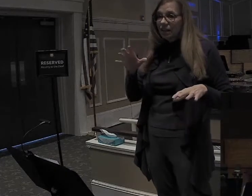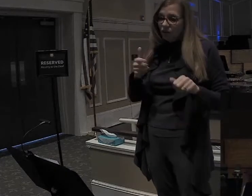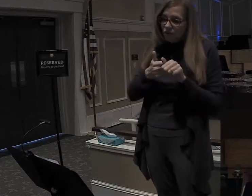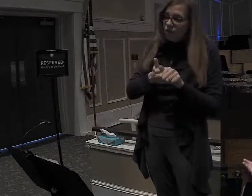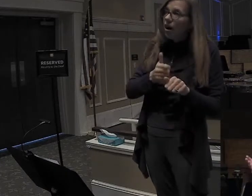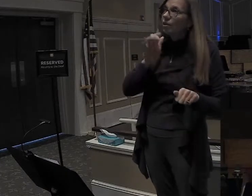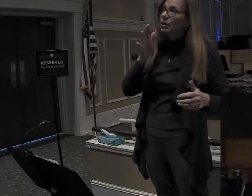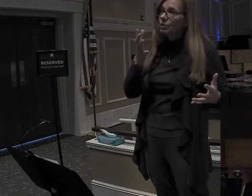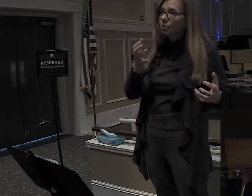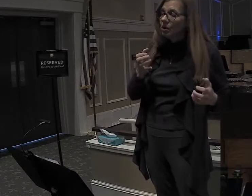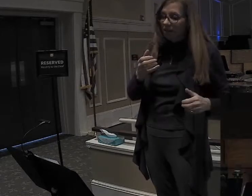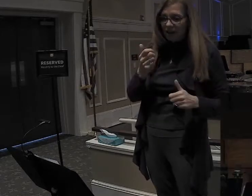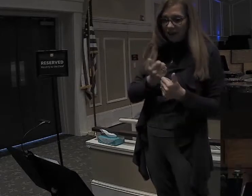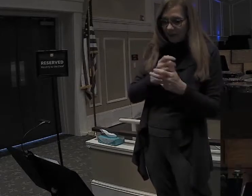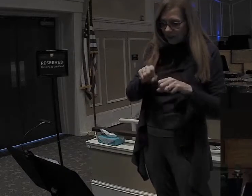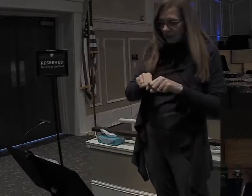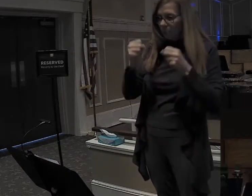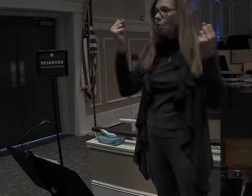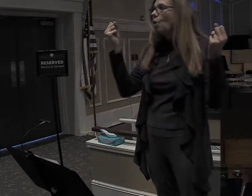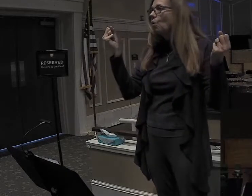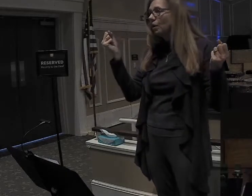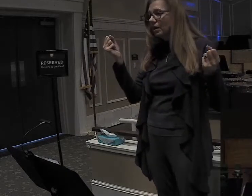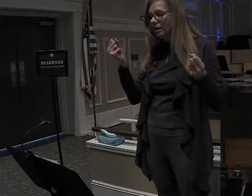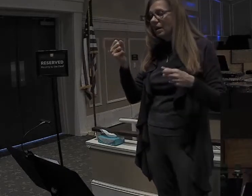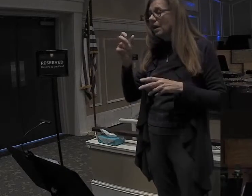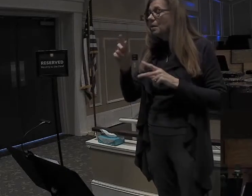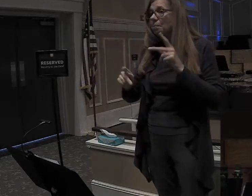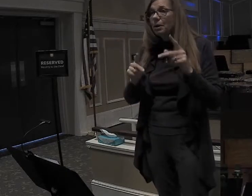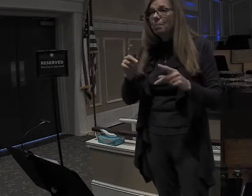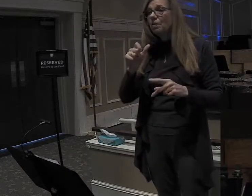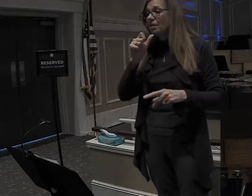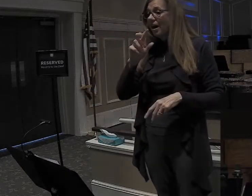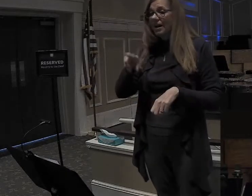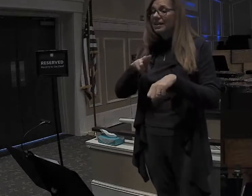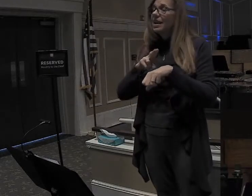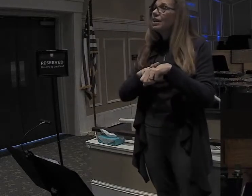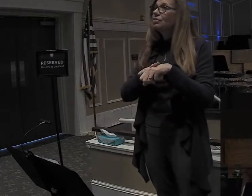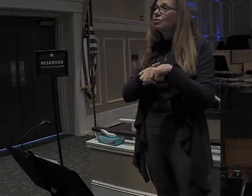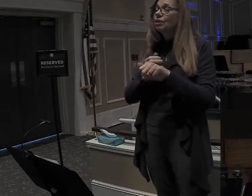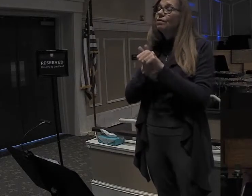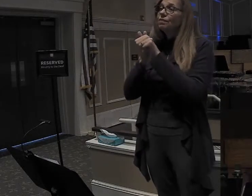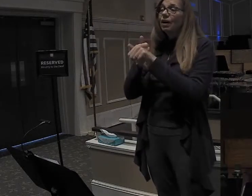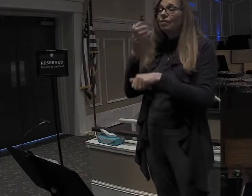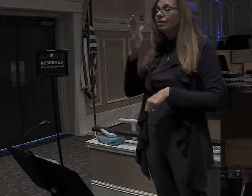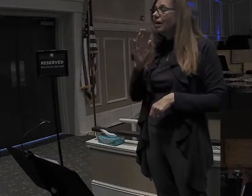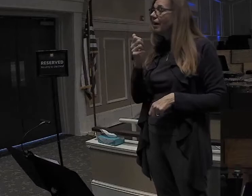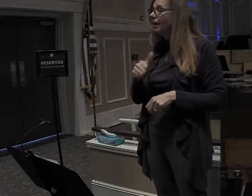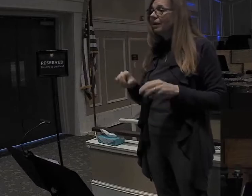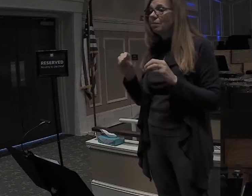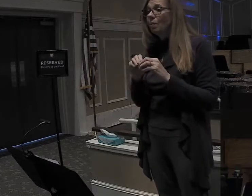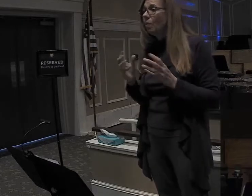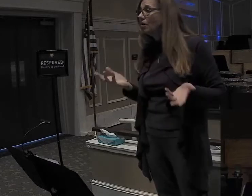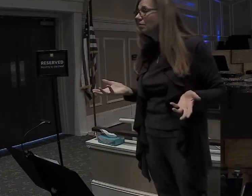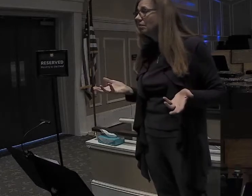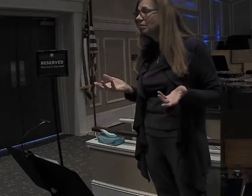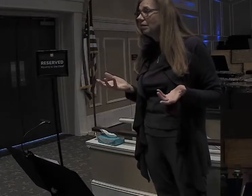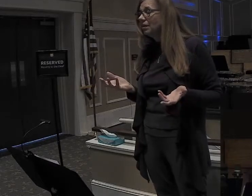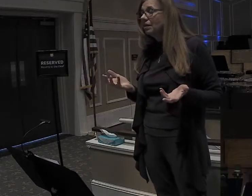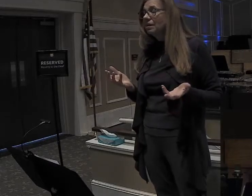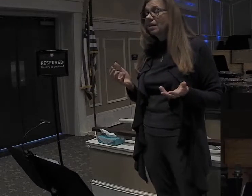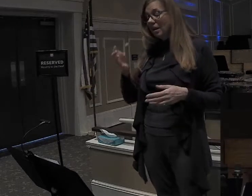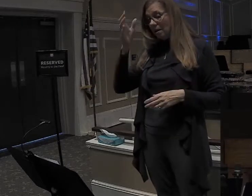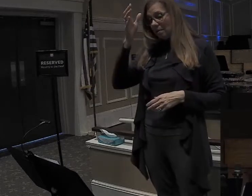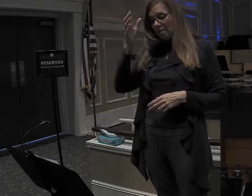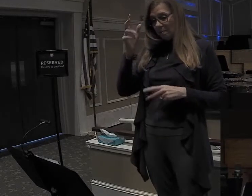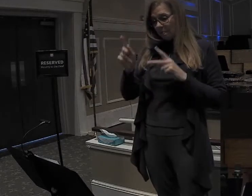And everything is broken. Man is no longer naturally inclined to follow God and his truth. Man has